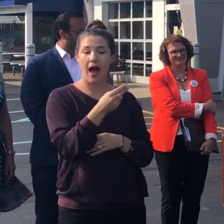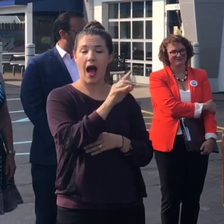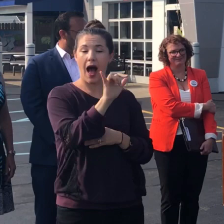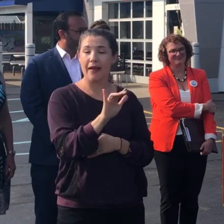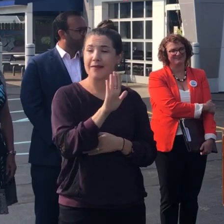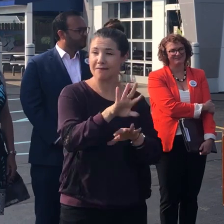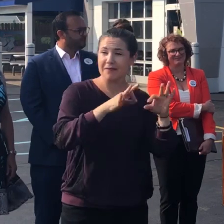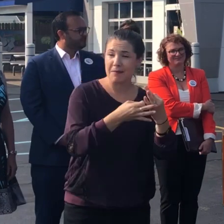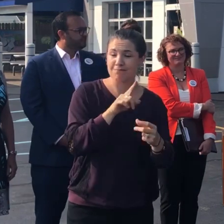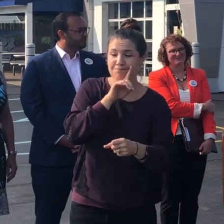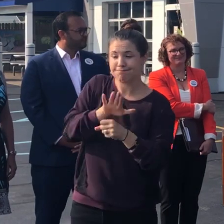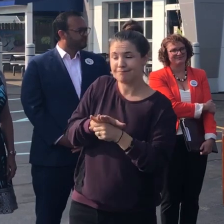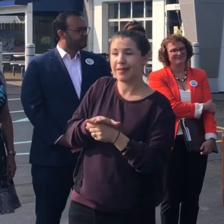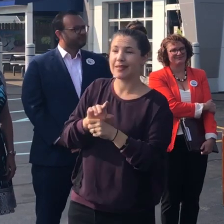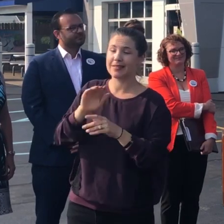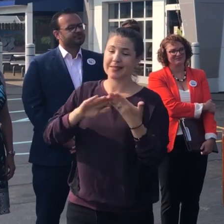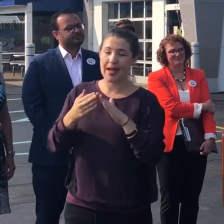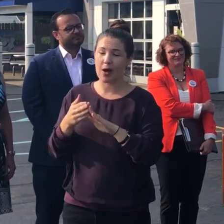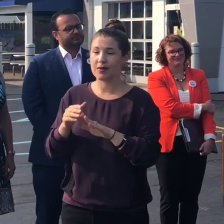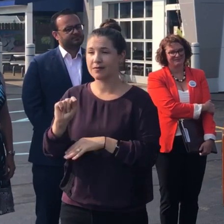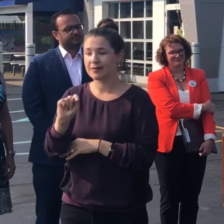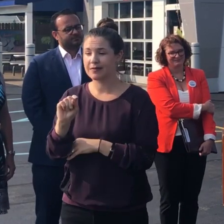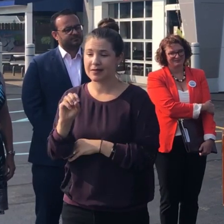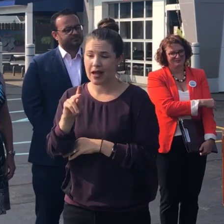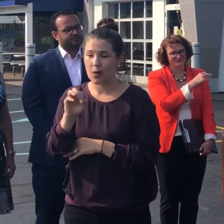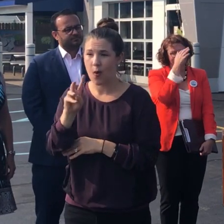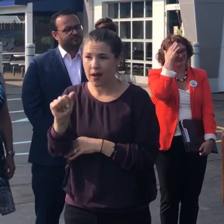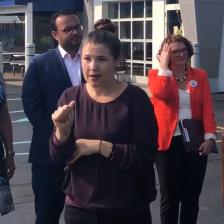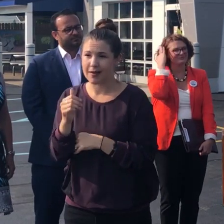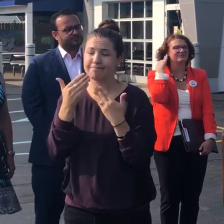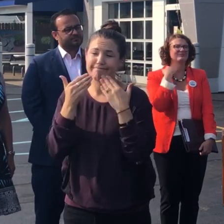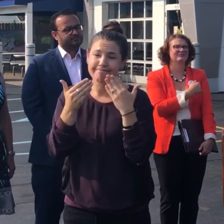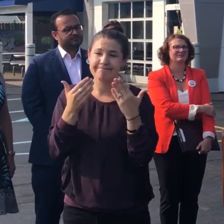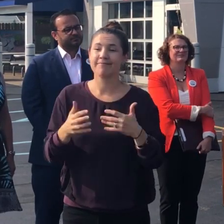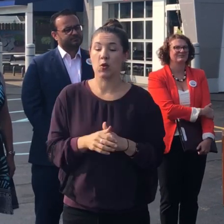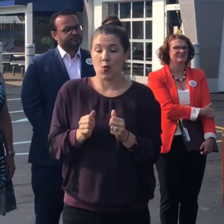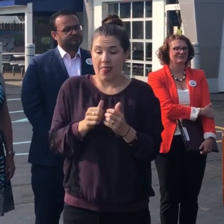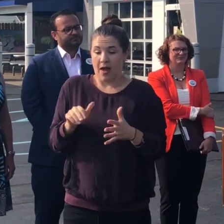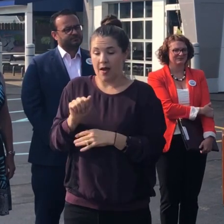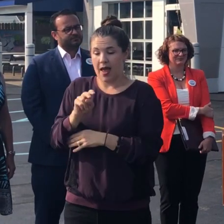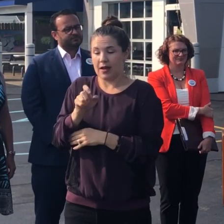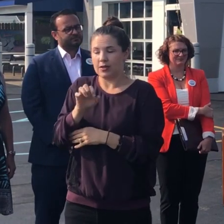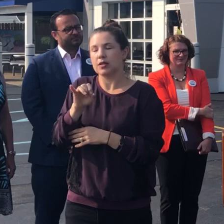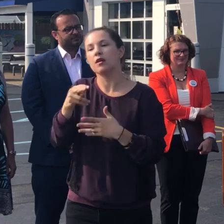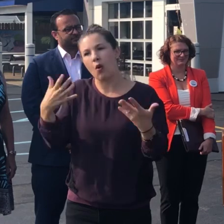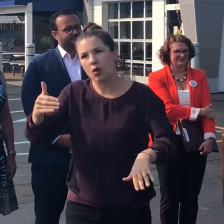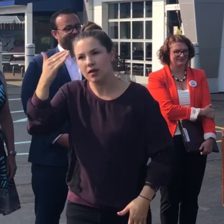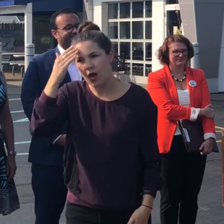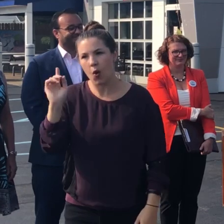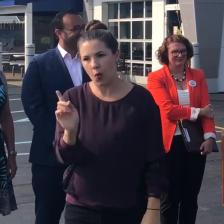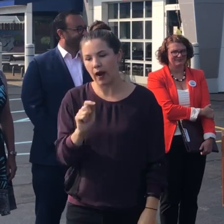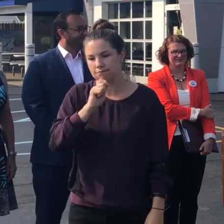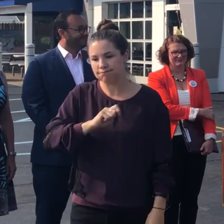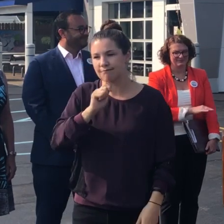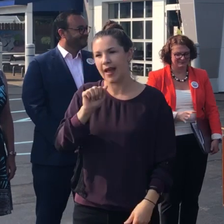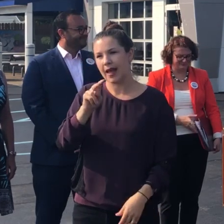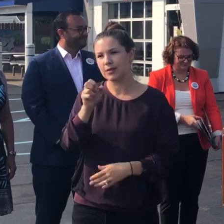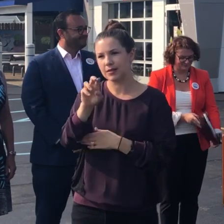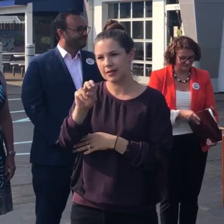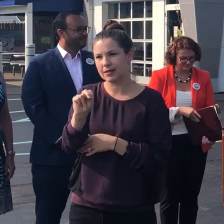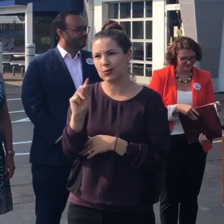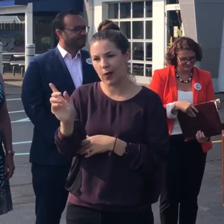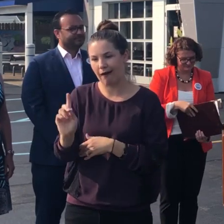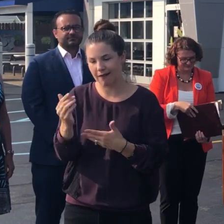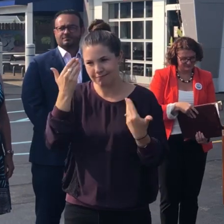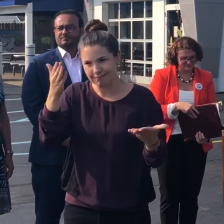their commitment to the town of Tonawanda, because they are, without Anderson's Custard, everybody knows where Anderson's Custard is. And